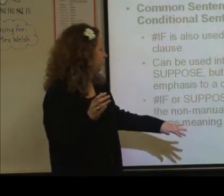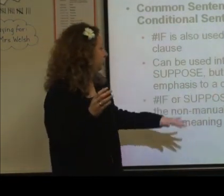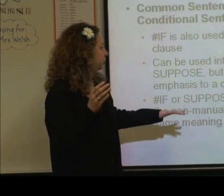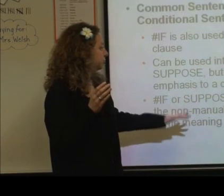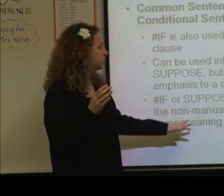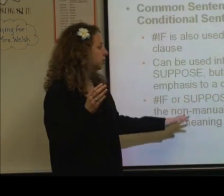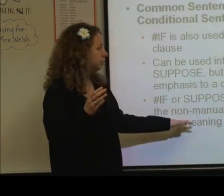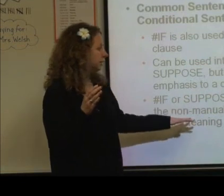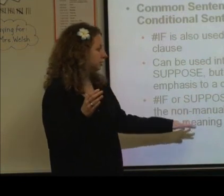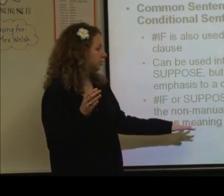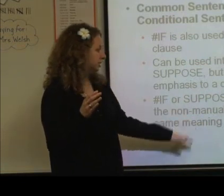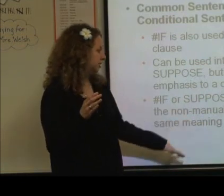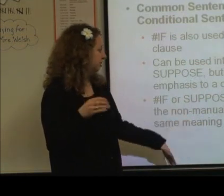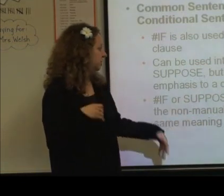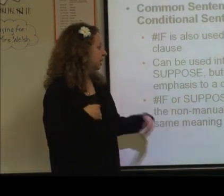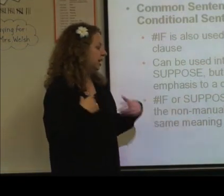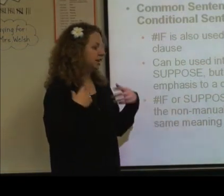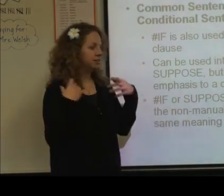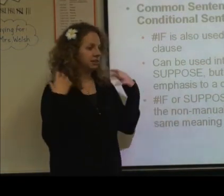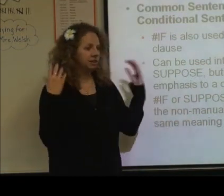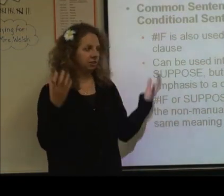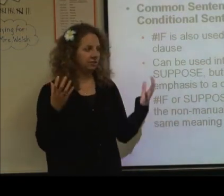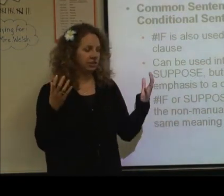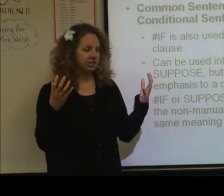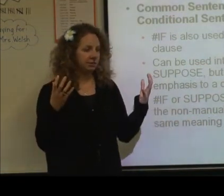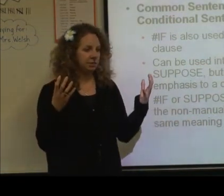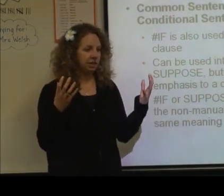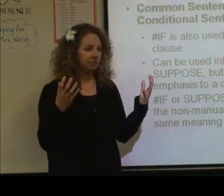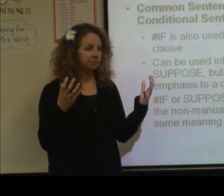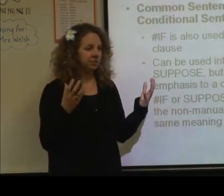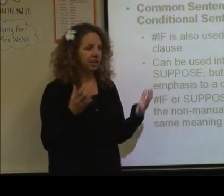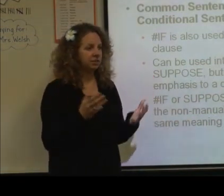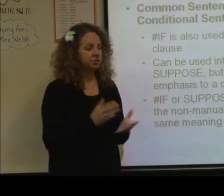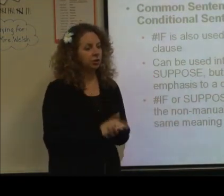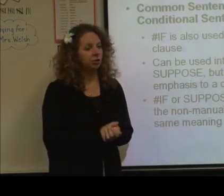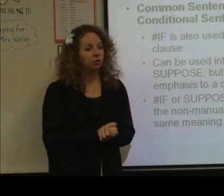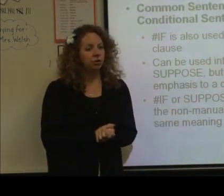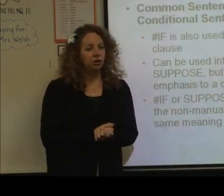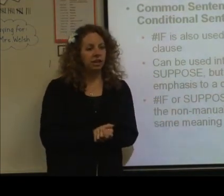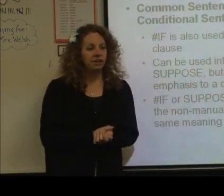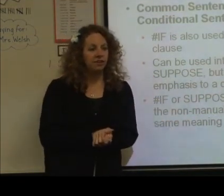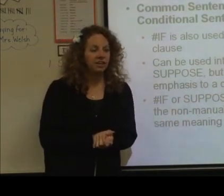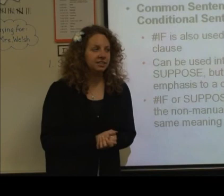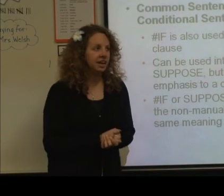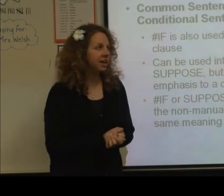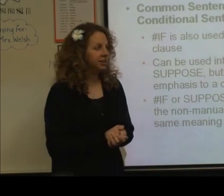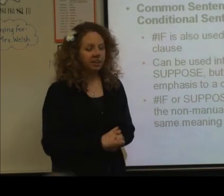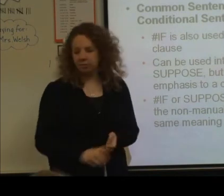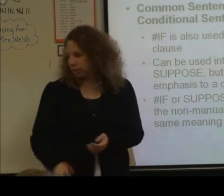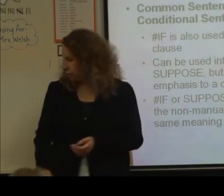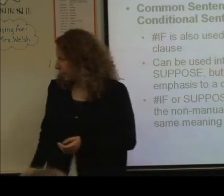you use a non-manual still, and it'll give it the same meaning. Okay, so if I said, if we go